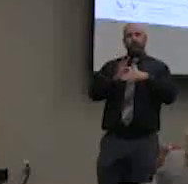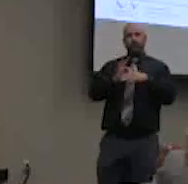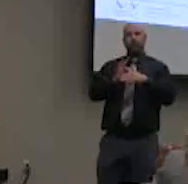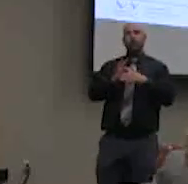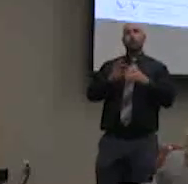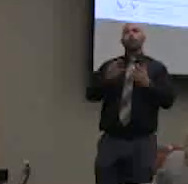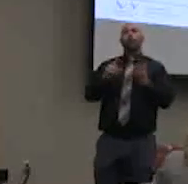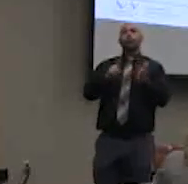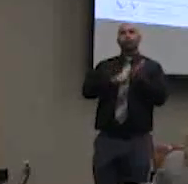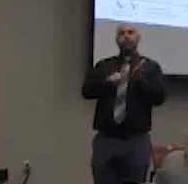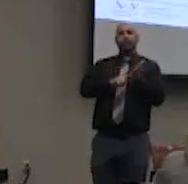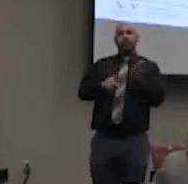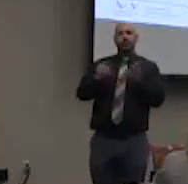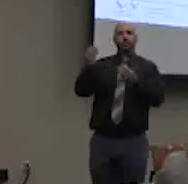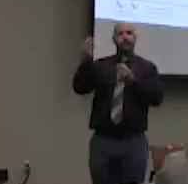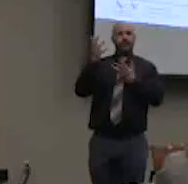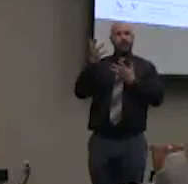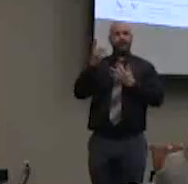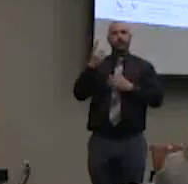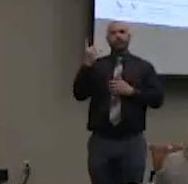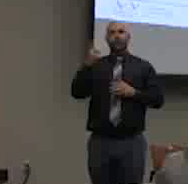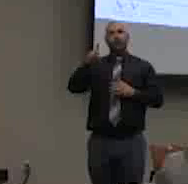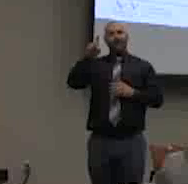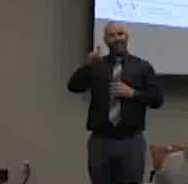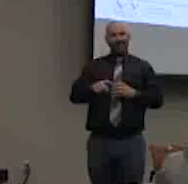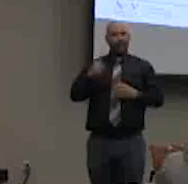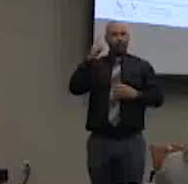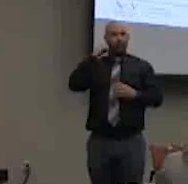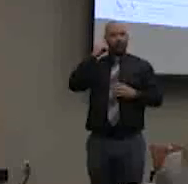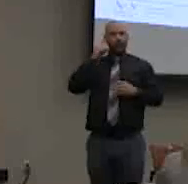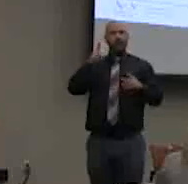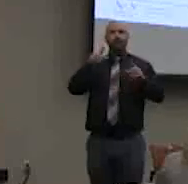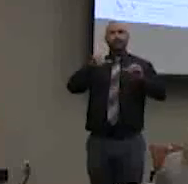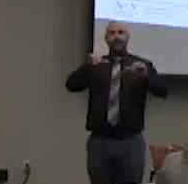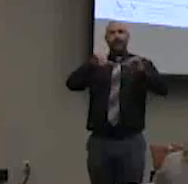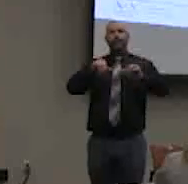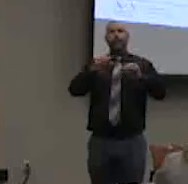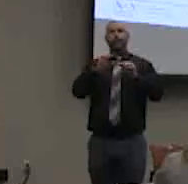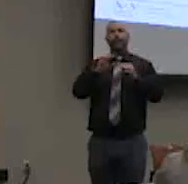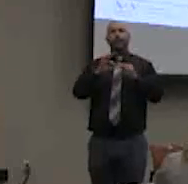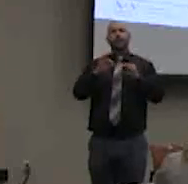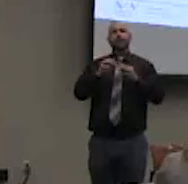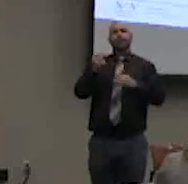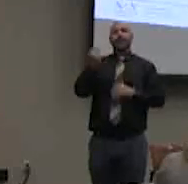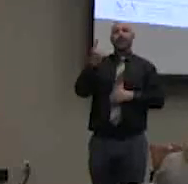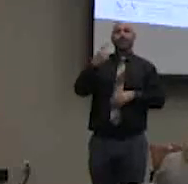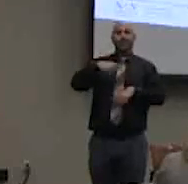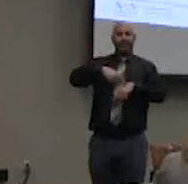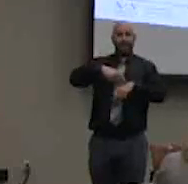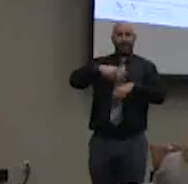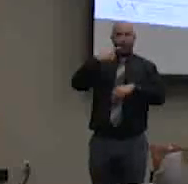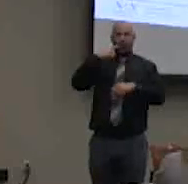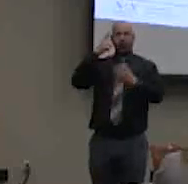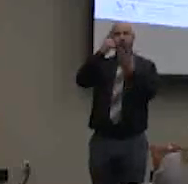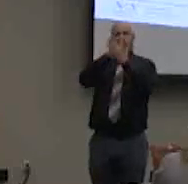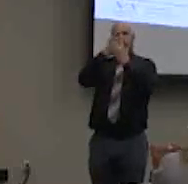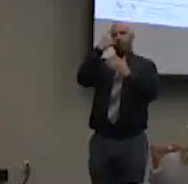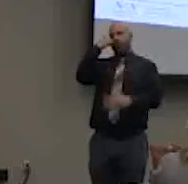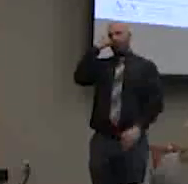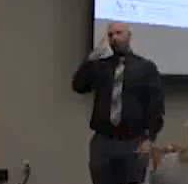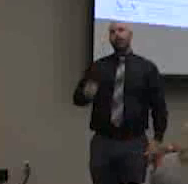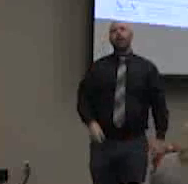someone needs to hear the same message 11 times for it to truly sink in. And so again, the consistency of